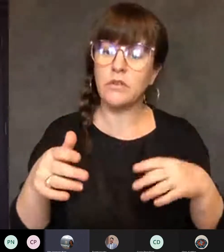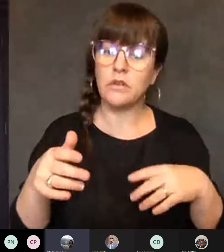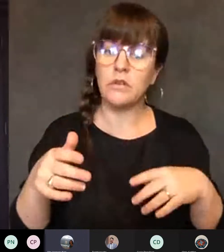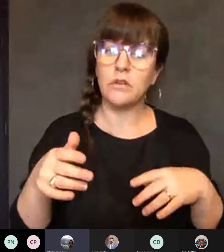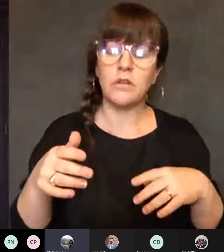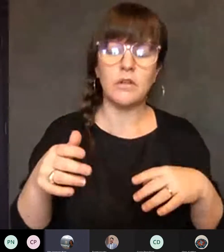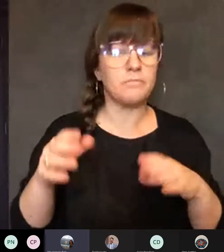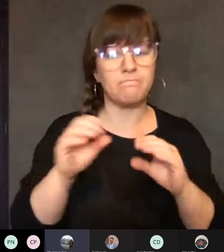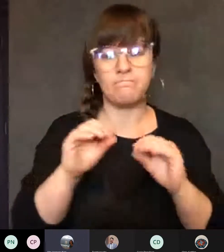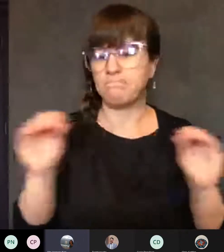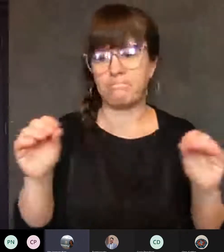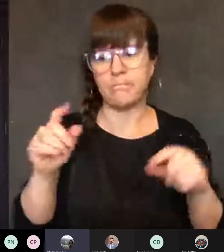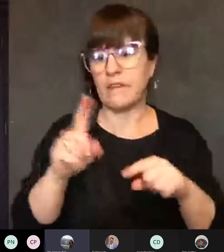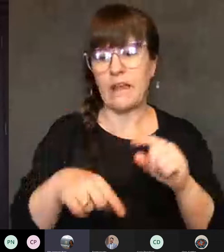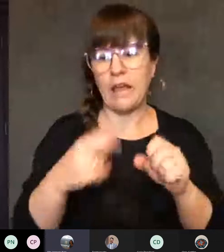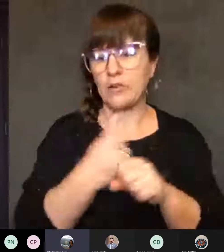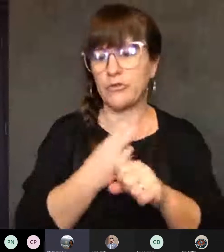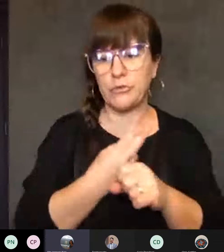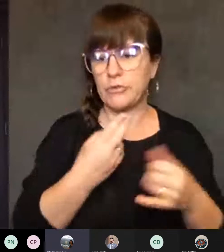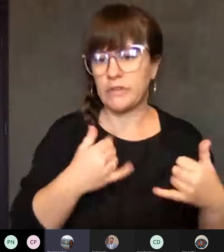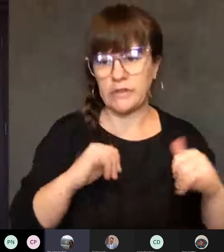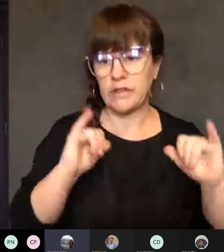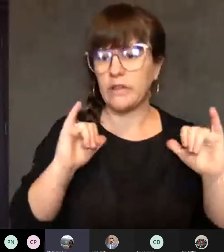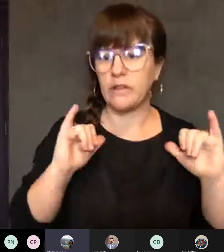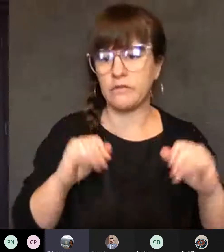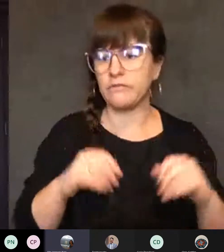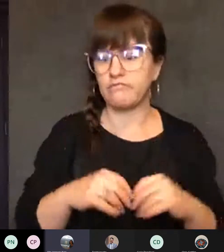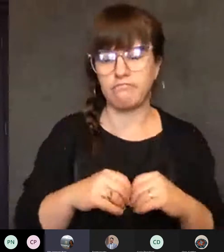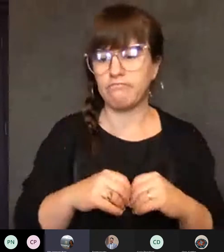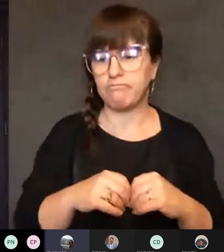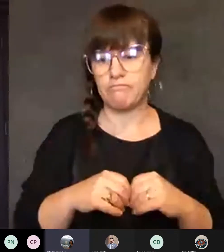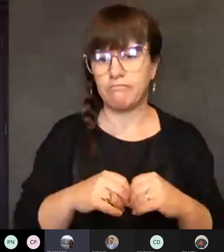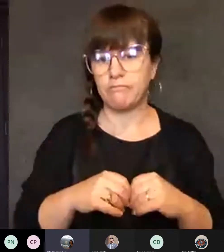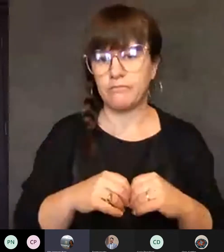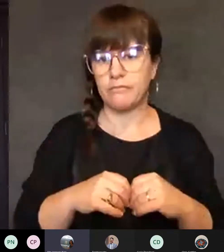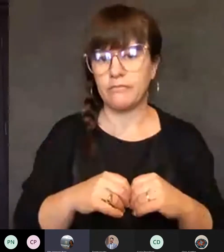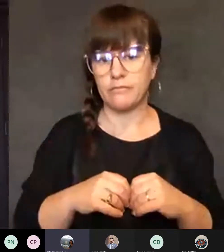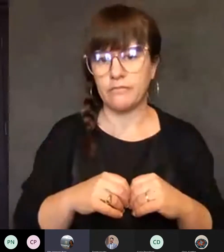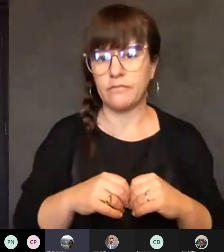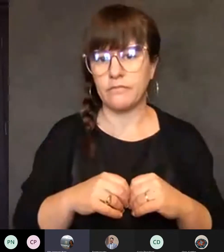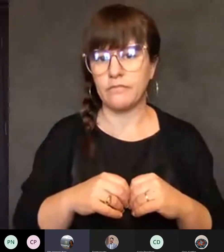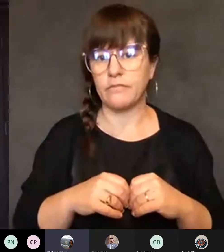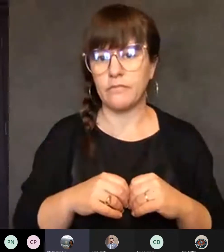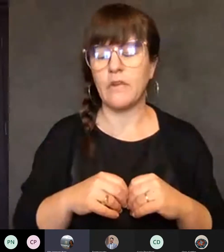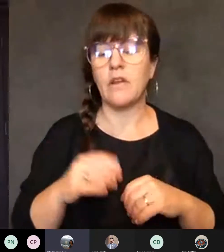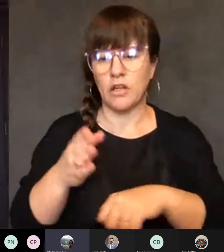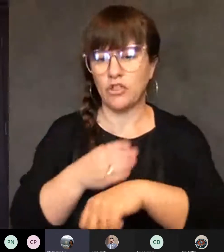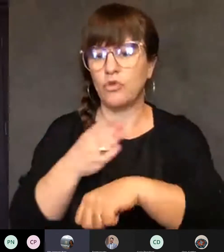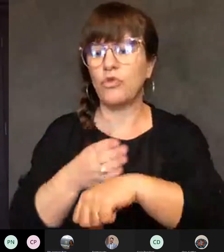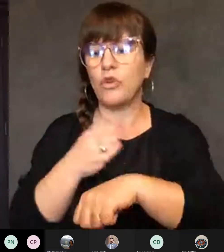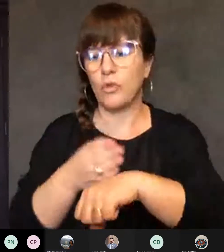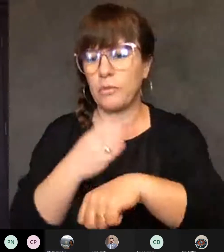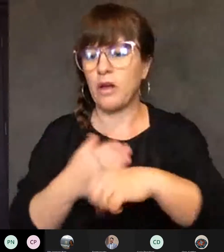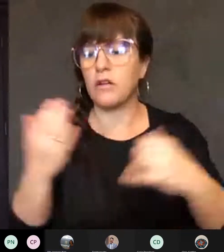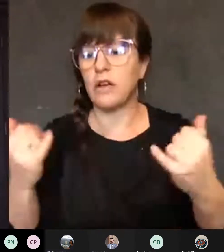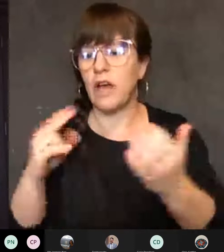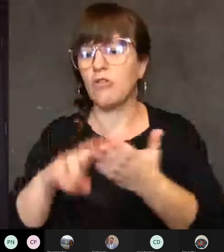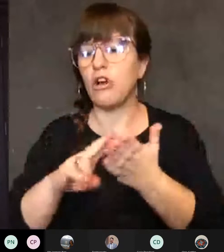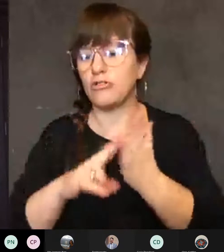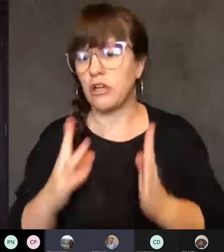off limits, and especially right now since we have contractors in there doing some of the remodels.